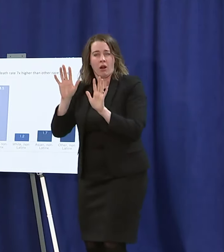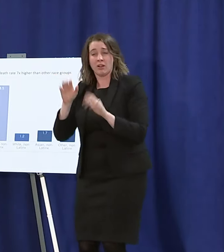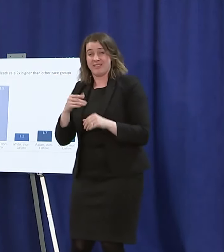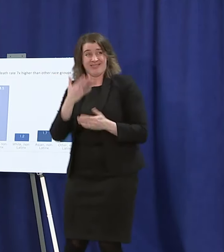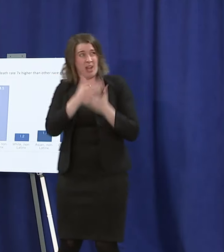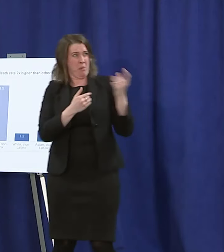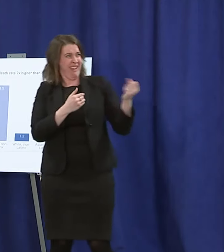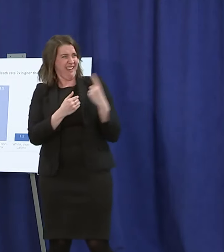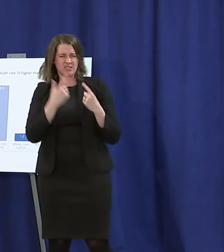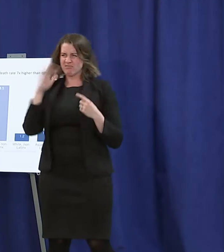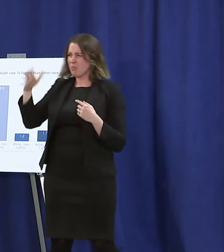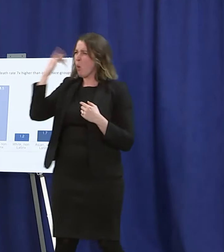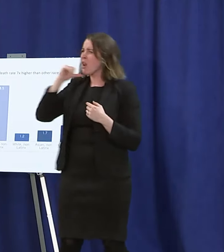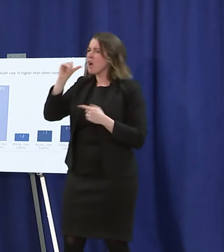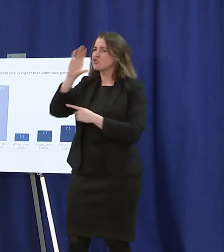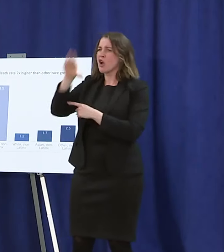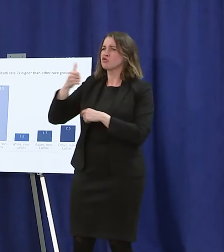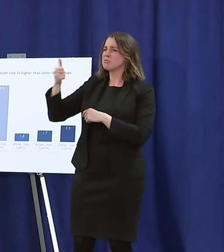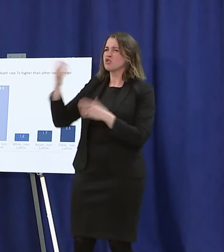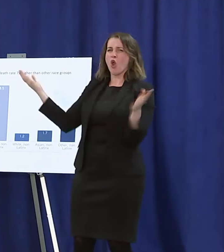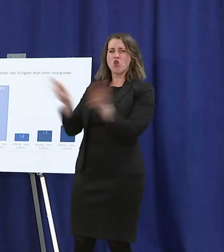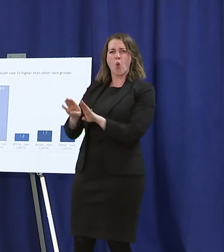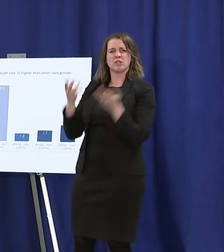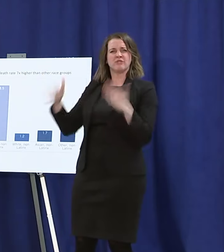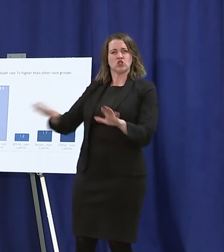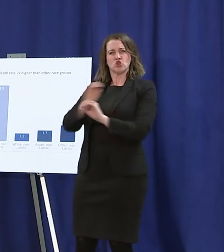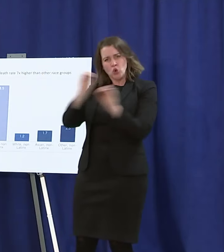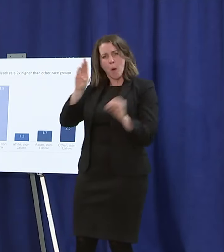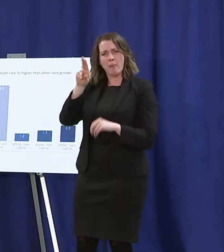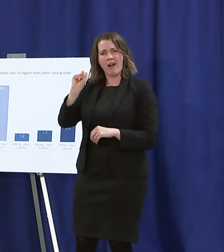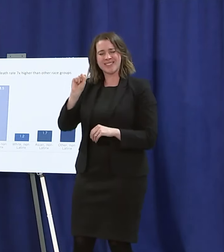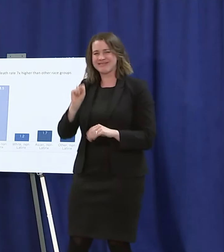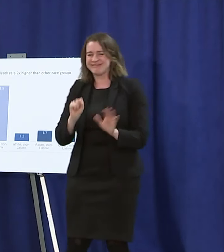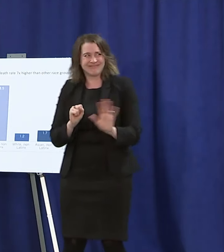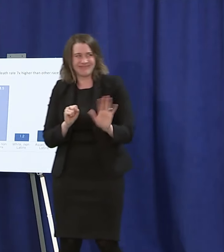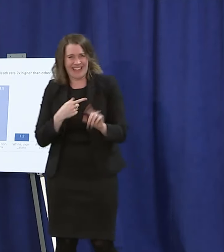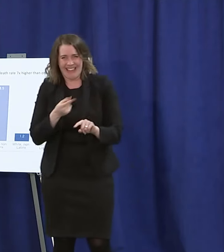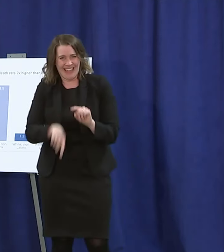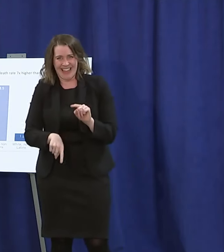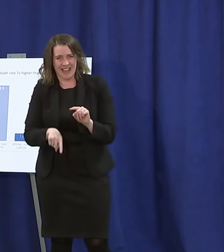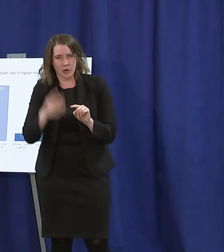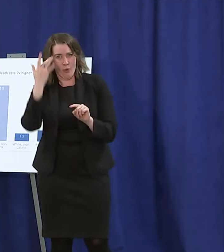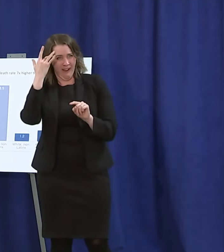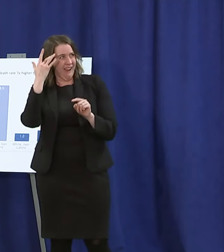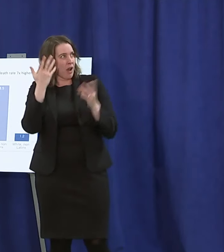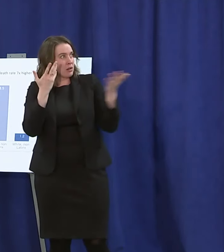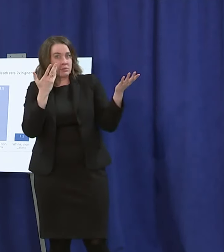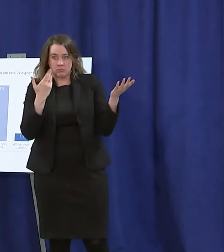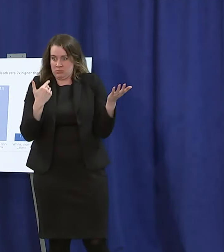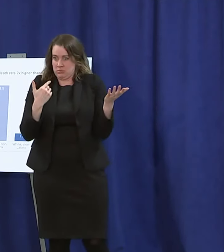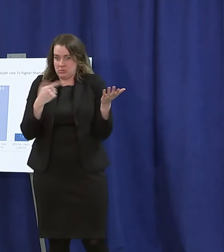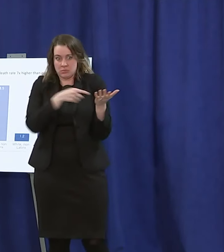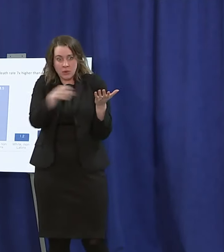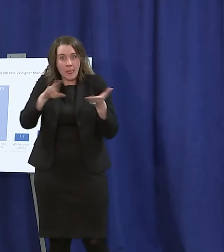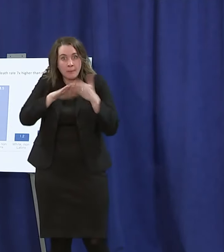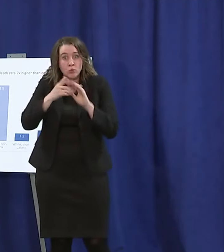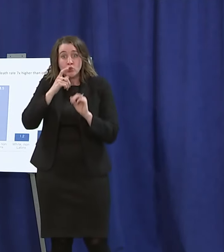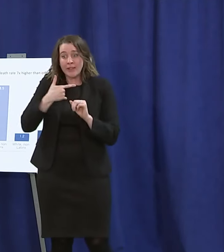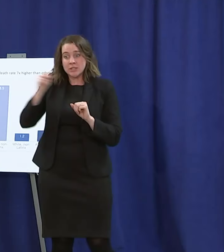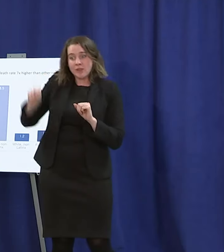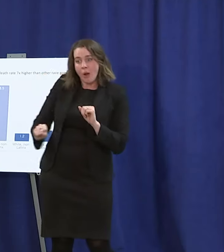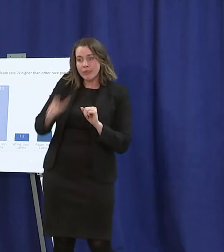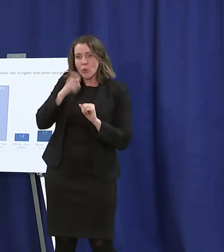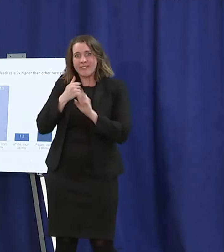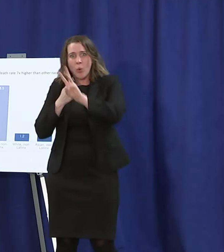There's a problem with that for basic reasons. The very folks that we've been talking about who have to go out to work, who don't have